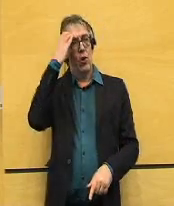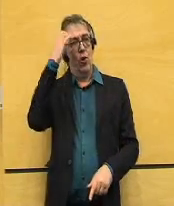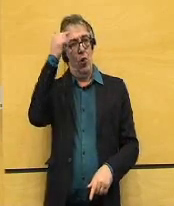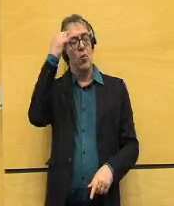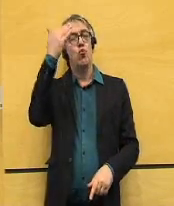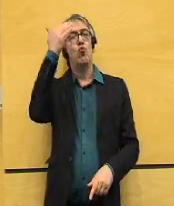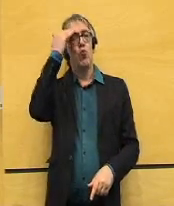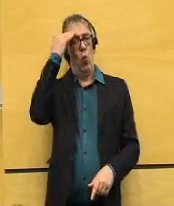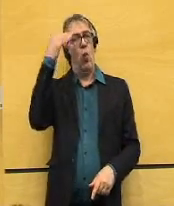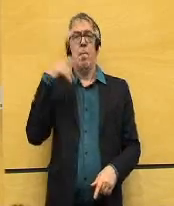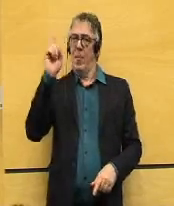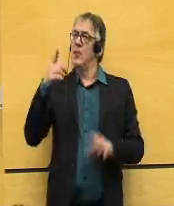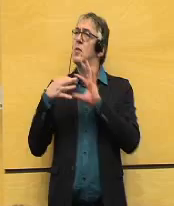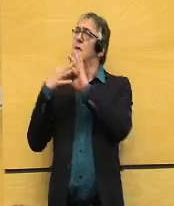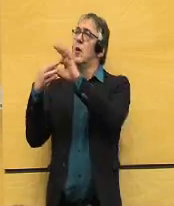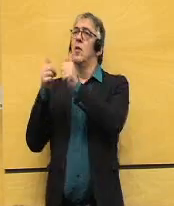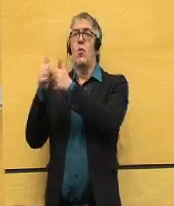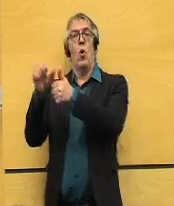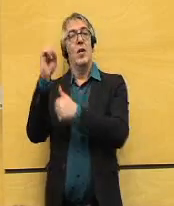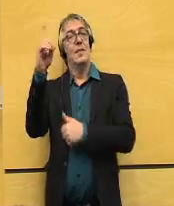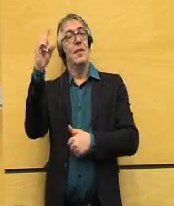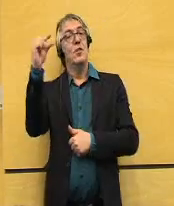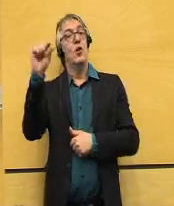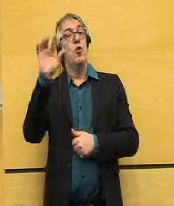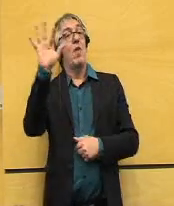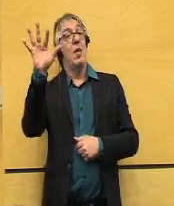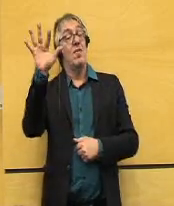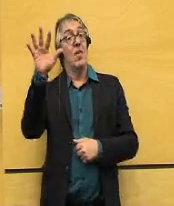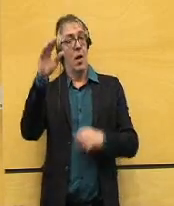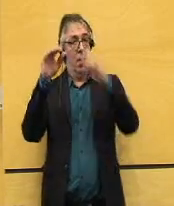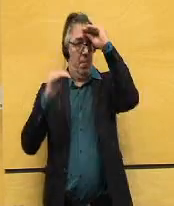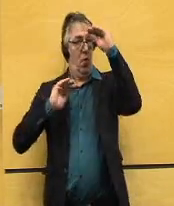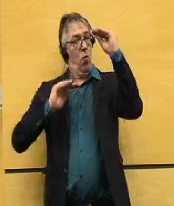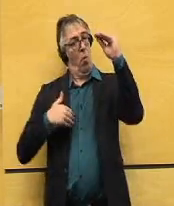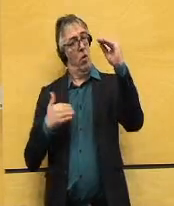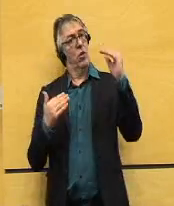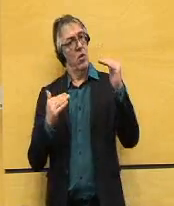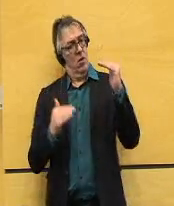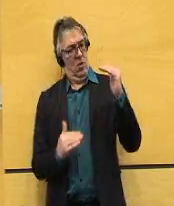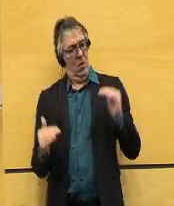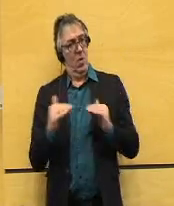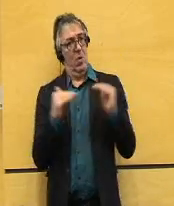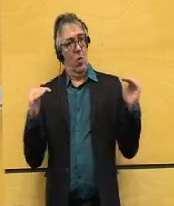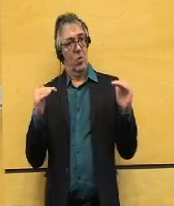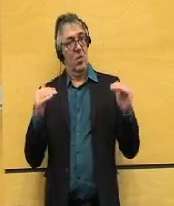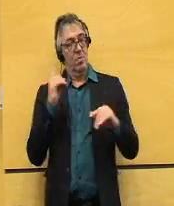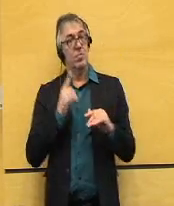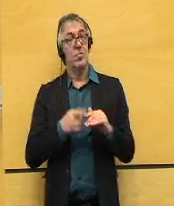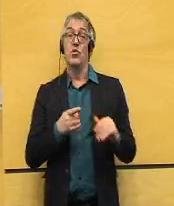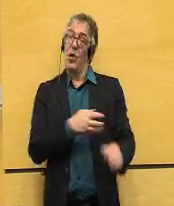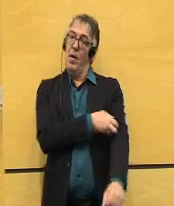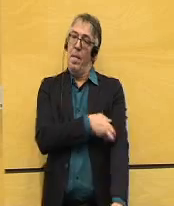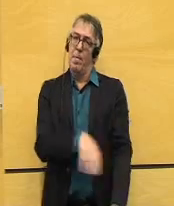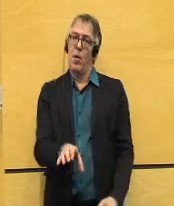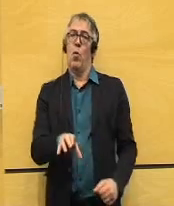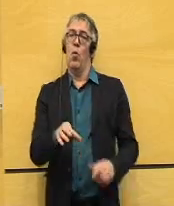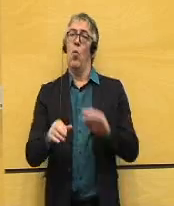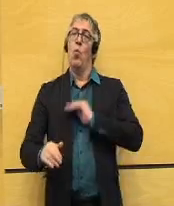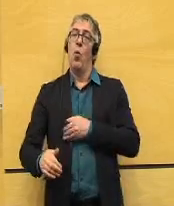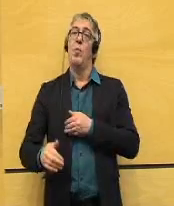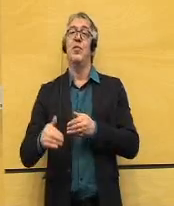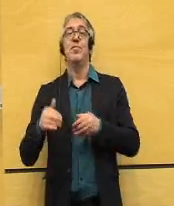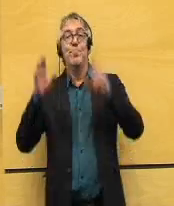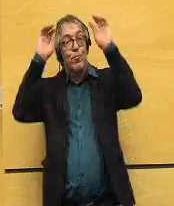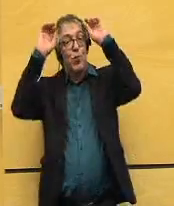achieve gender equality and to empower all women and girls. Thailand has several laws and